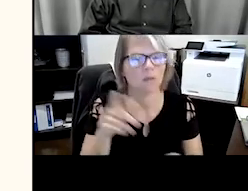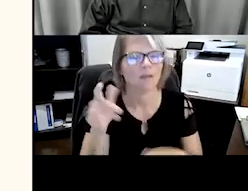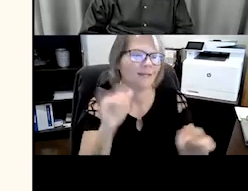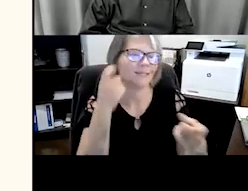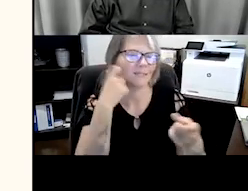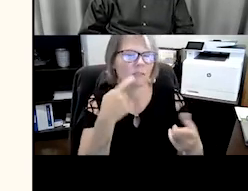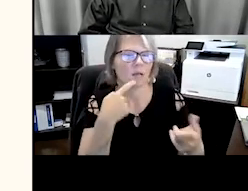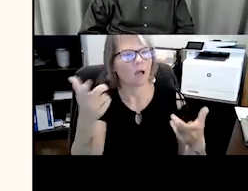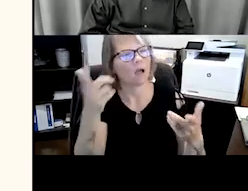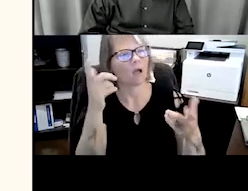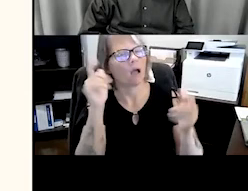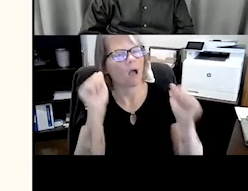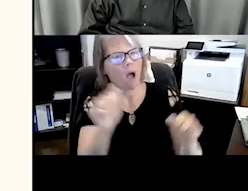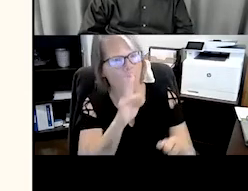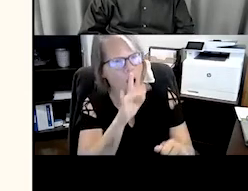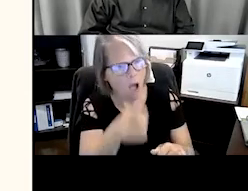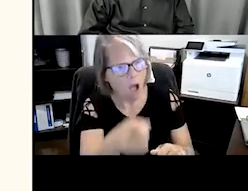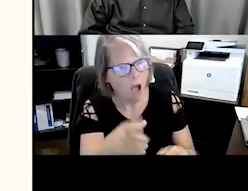try to communicate with me.